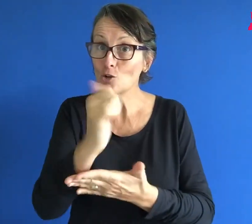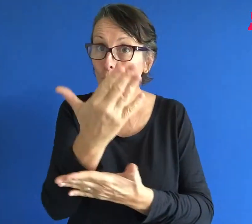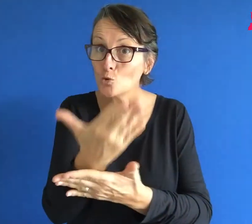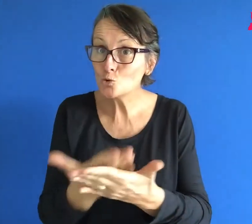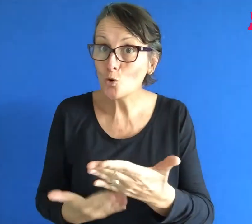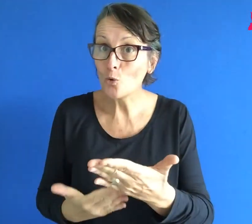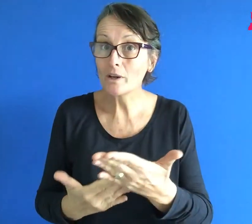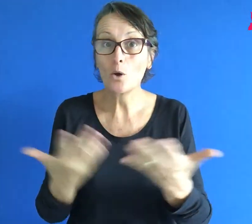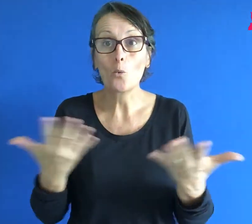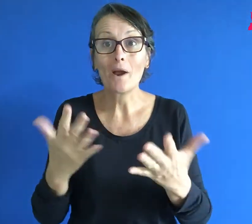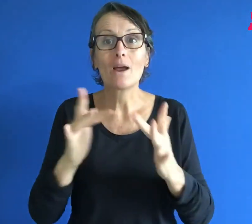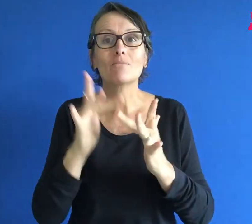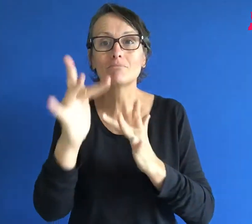at